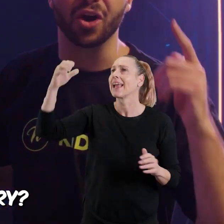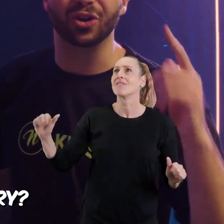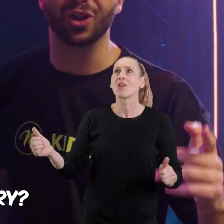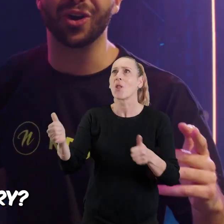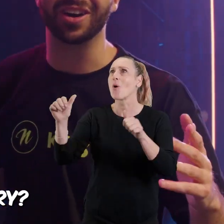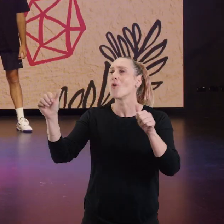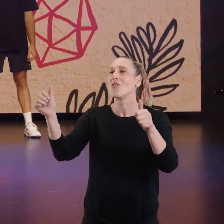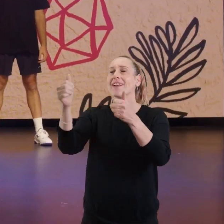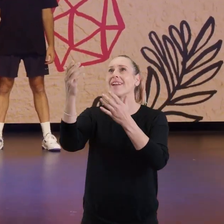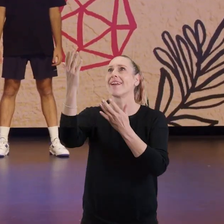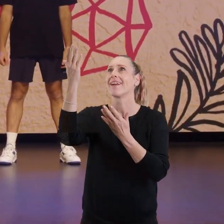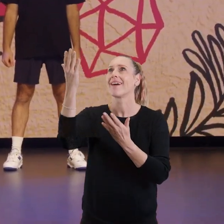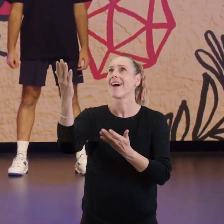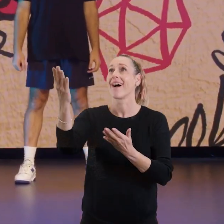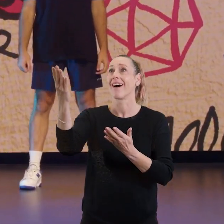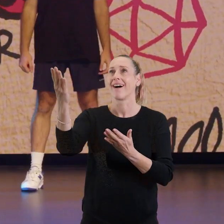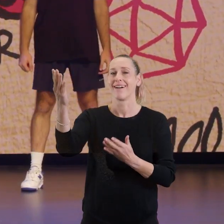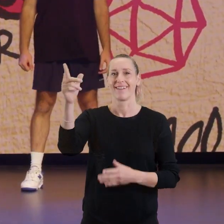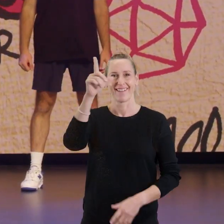of glory?